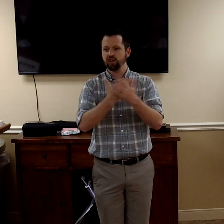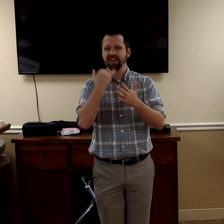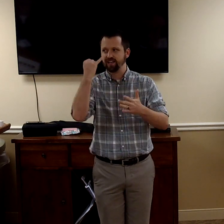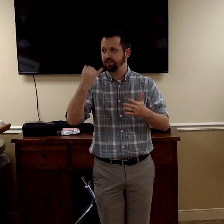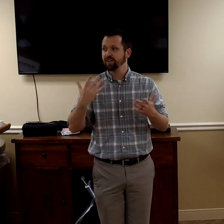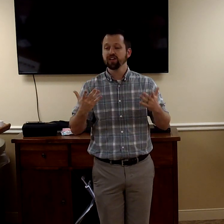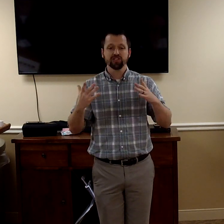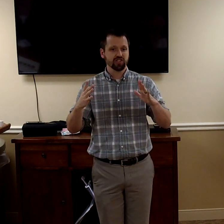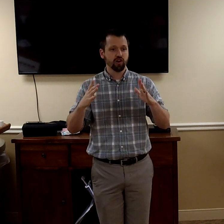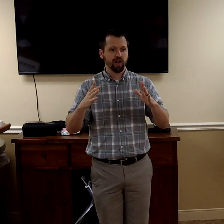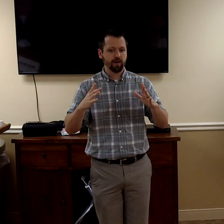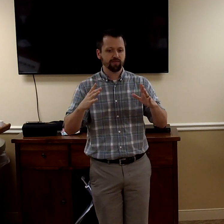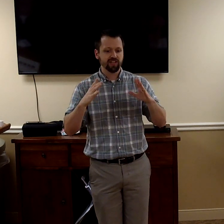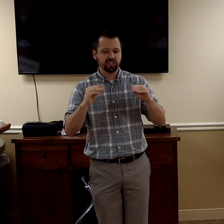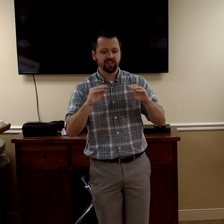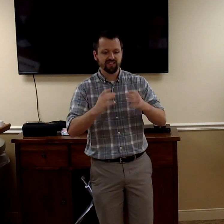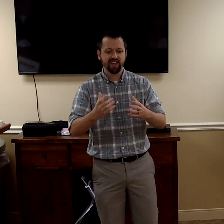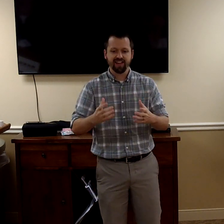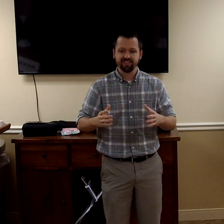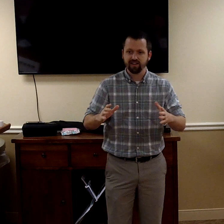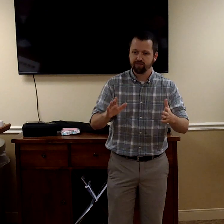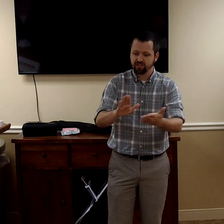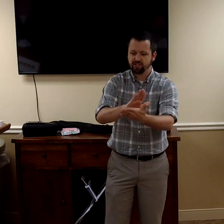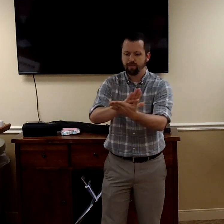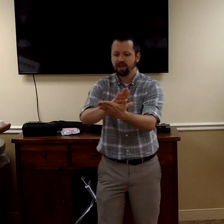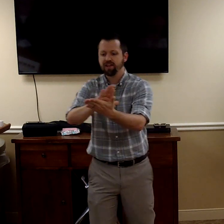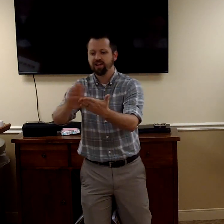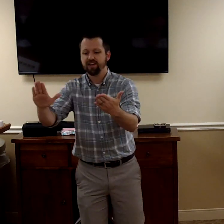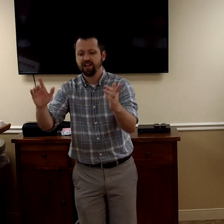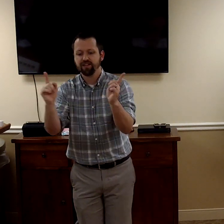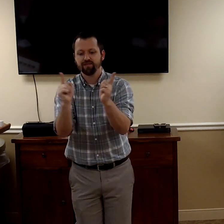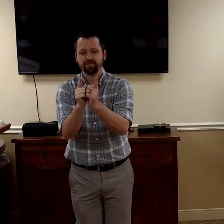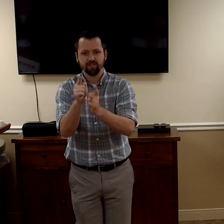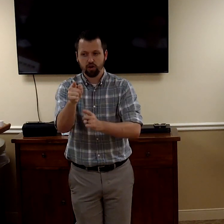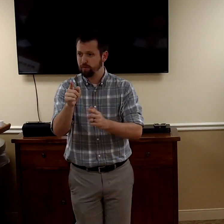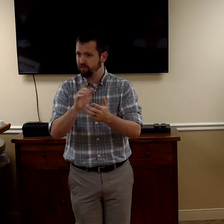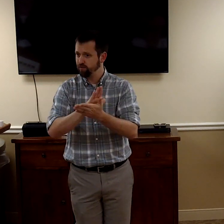idea. So I'm teaching this class, and I'm teaching them. Y'all remember this one?